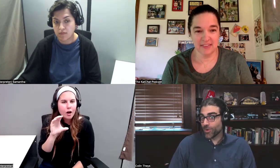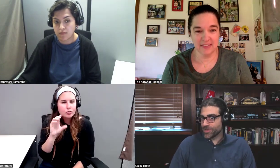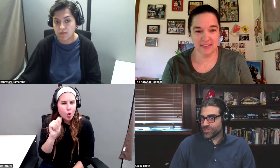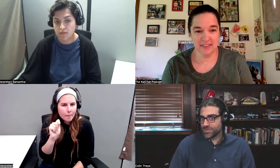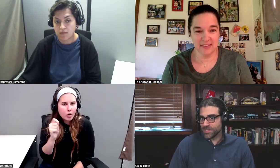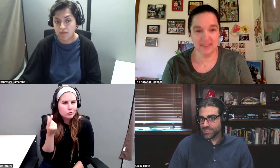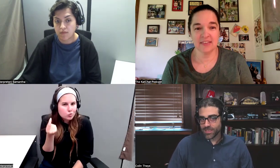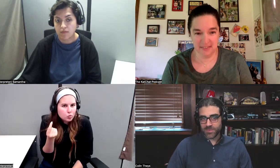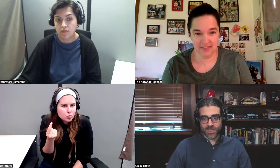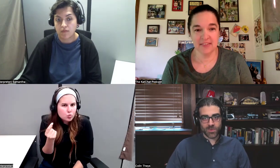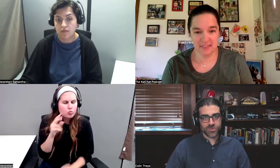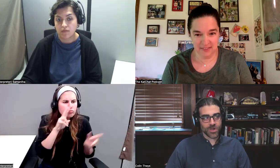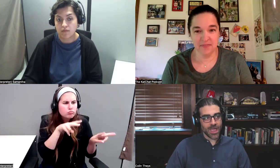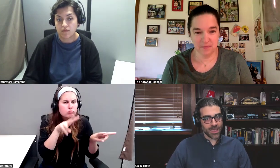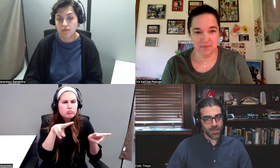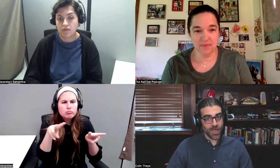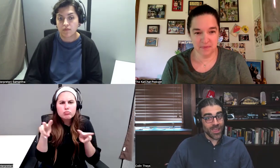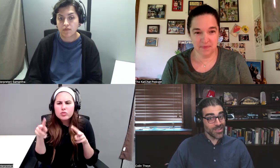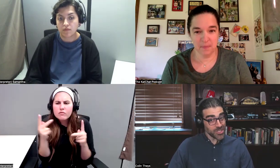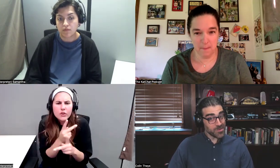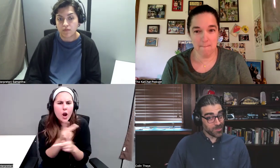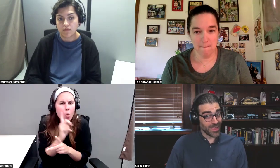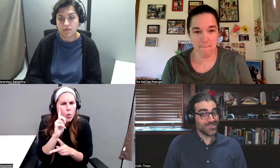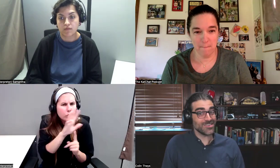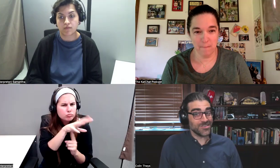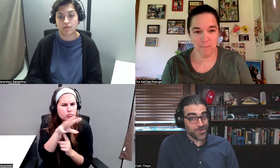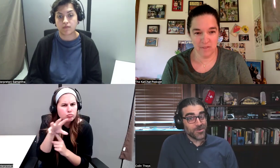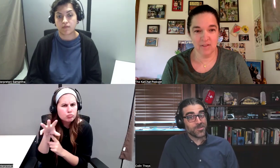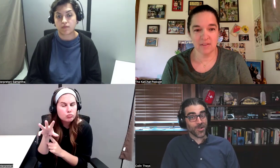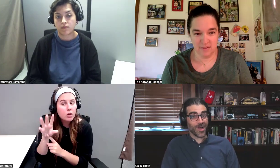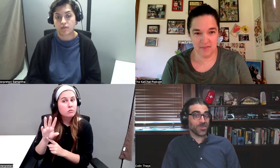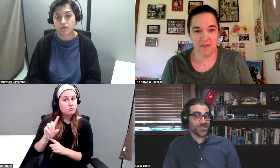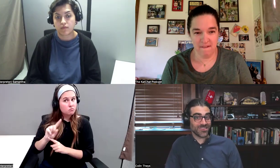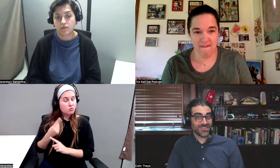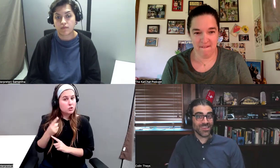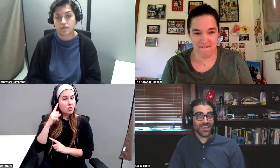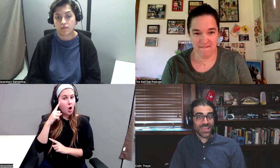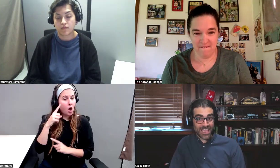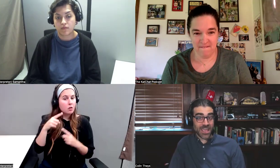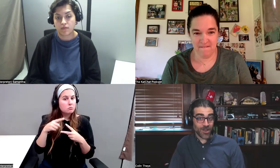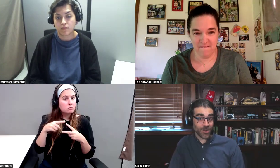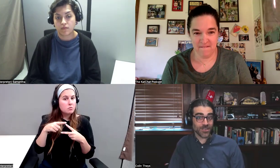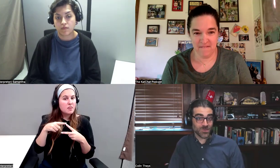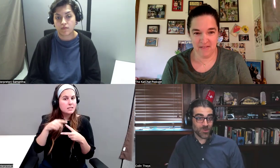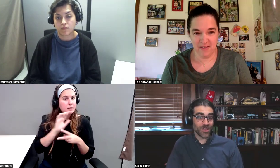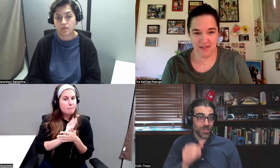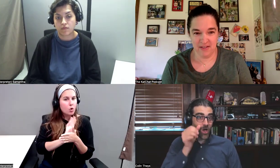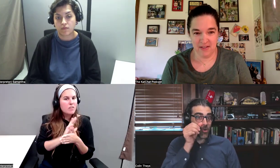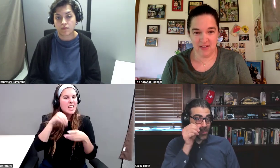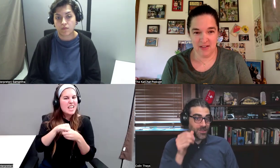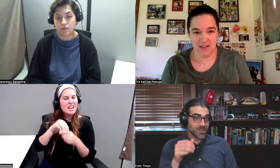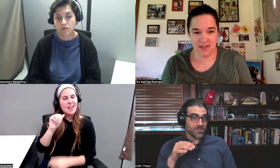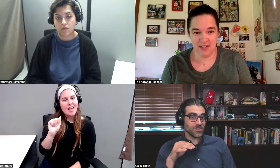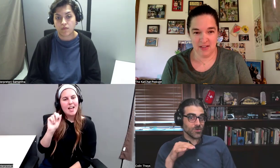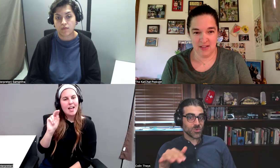for where we could shoot these things because we were trying. Initially, we planned to do Polar Opposites in Antarctica, so we were going to